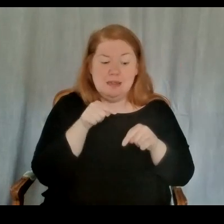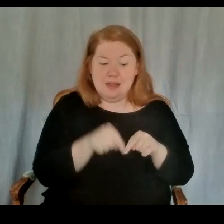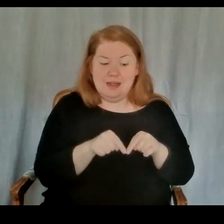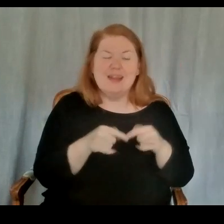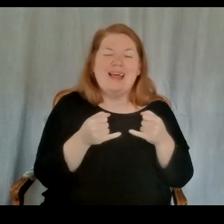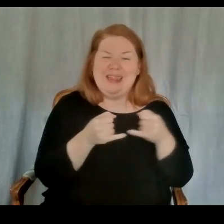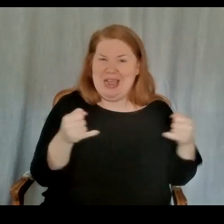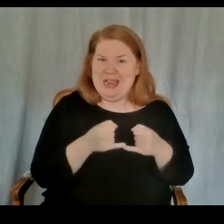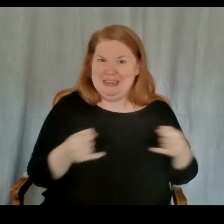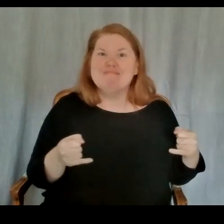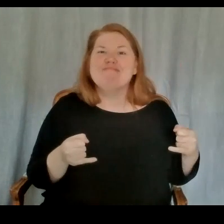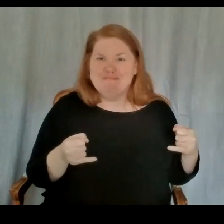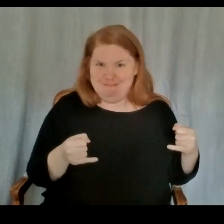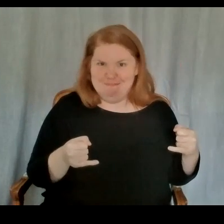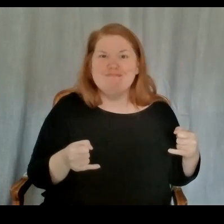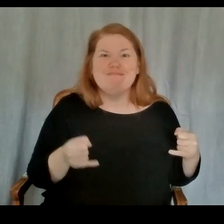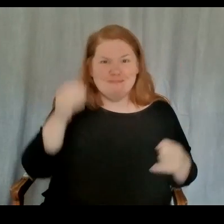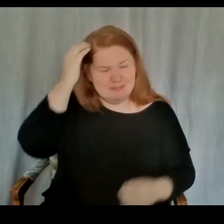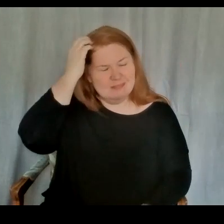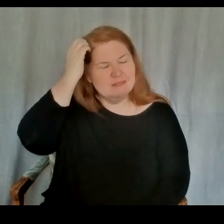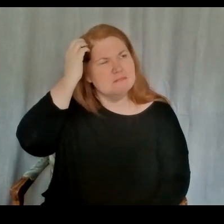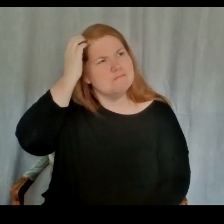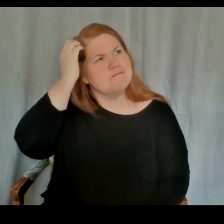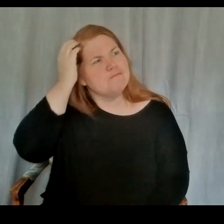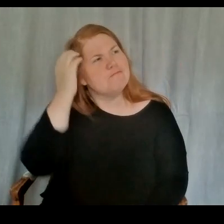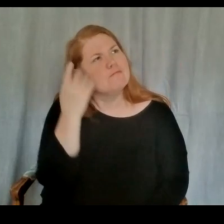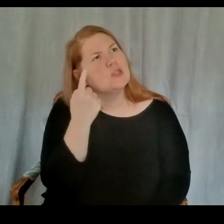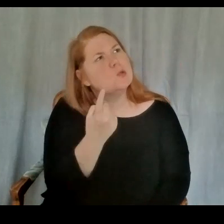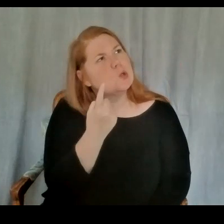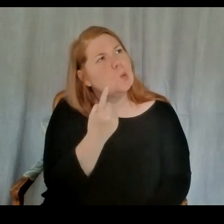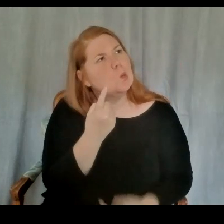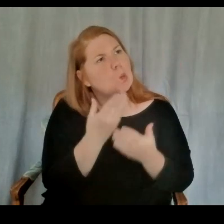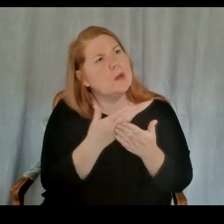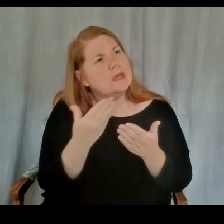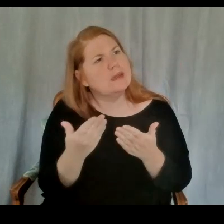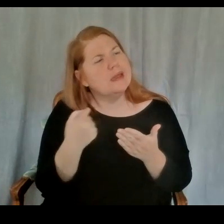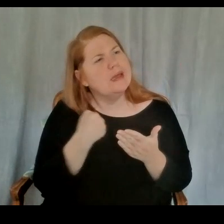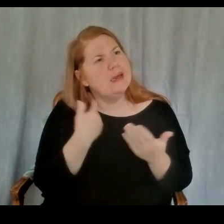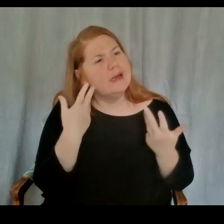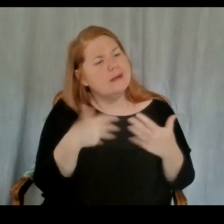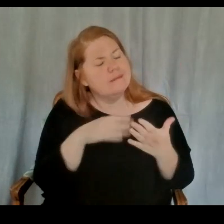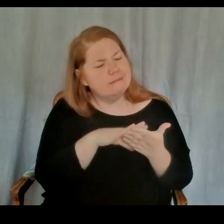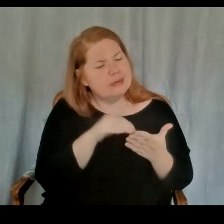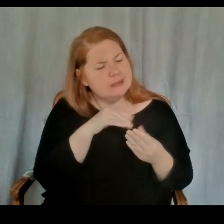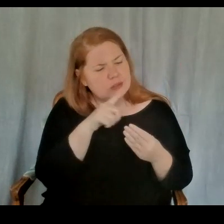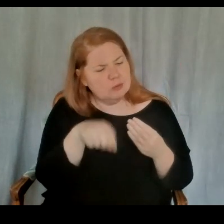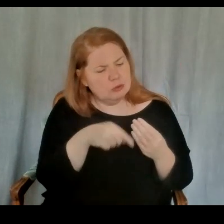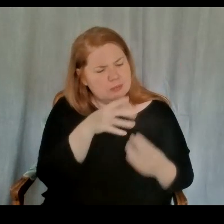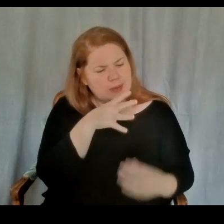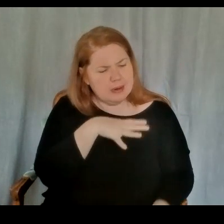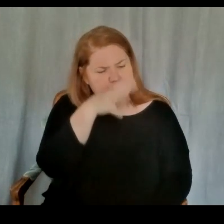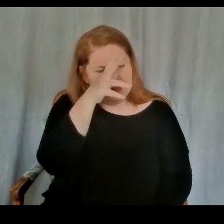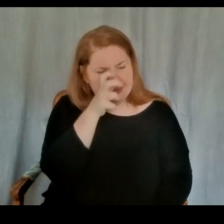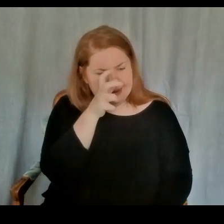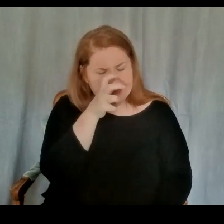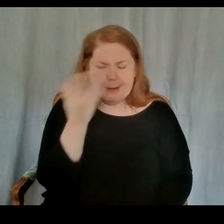lines. One thing I've learned about ladybugs. I have learned so many things about